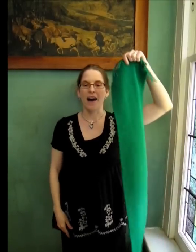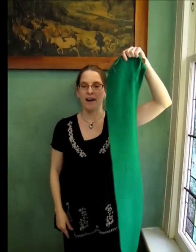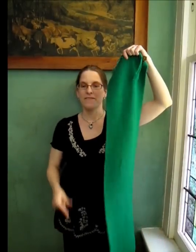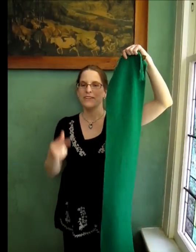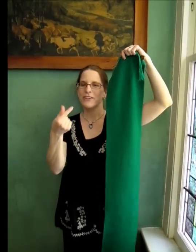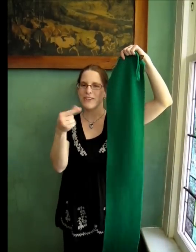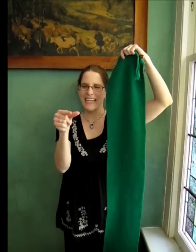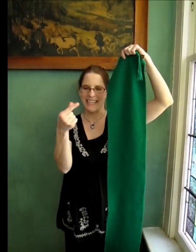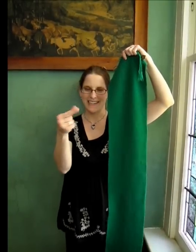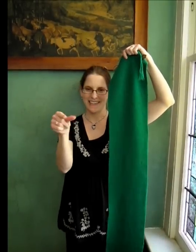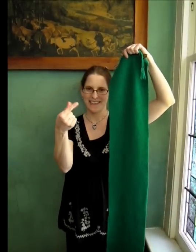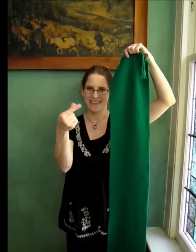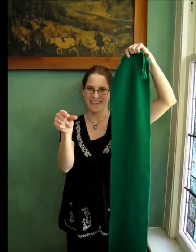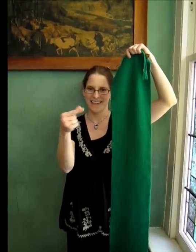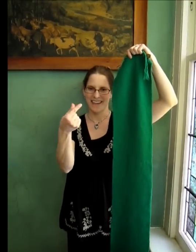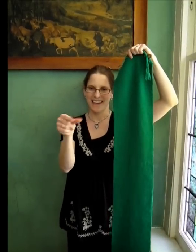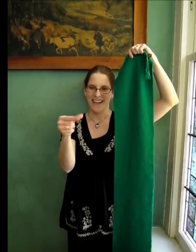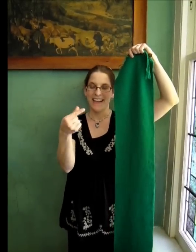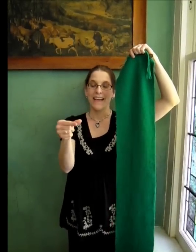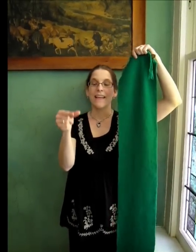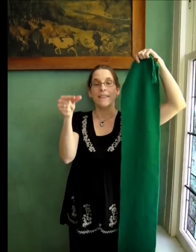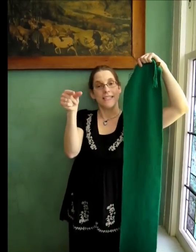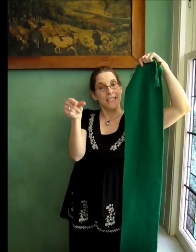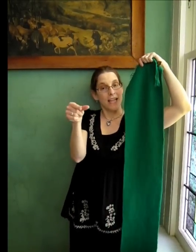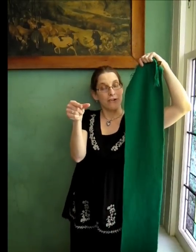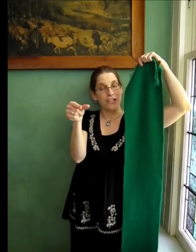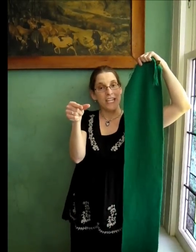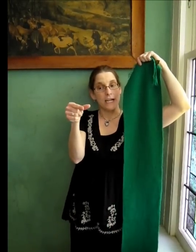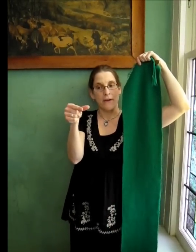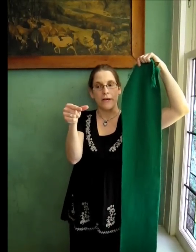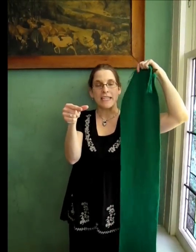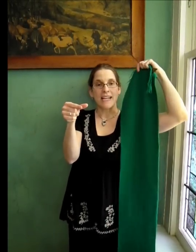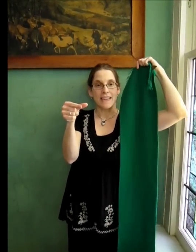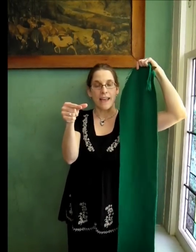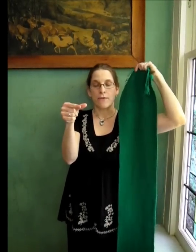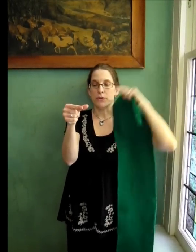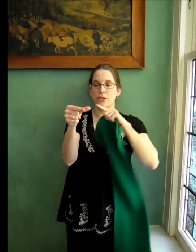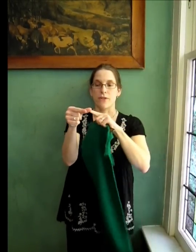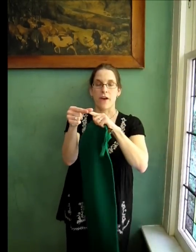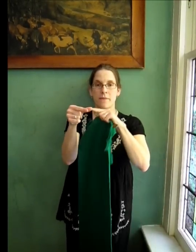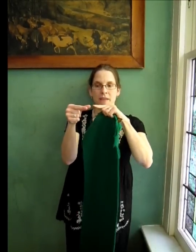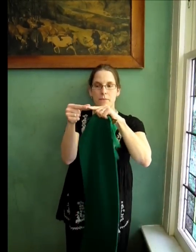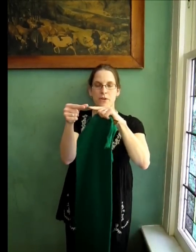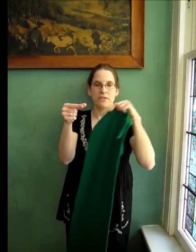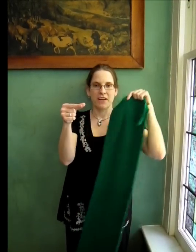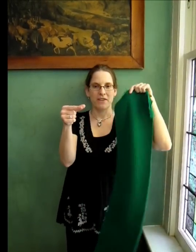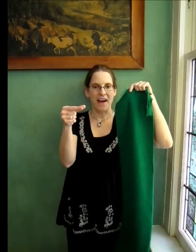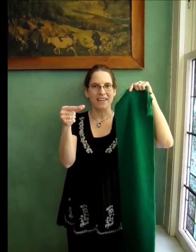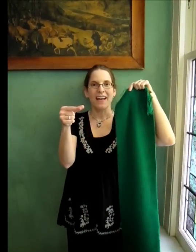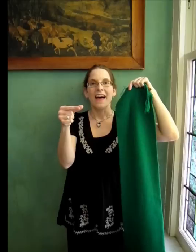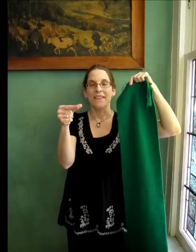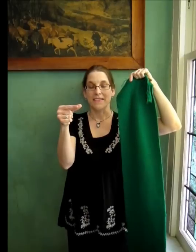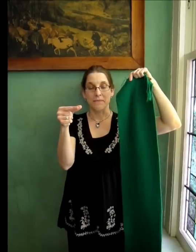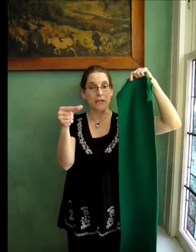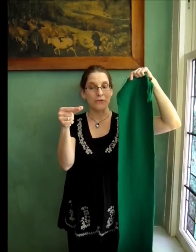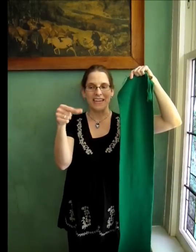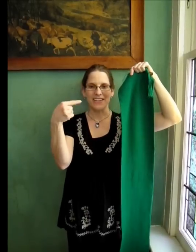of green. This is the letter G in American Sign Language. You put your thumb and point your finger out, and then to mean green, you